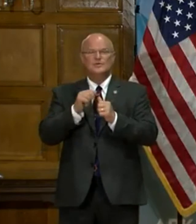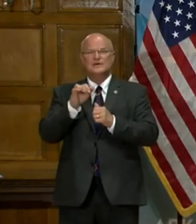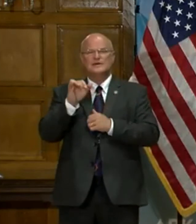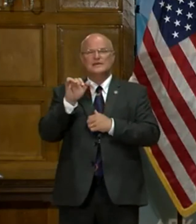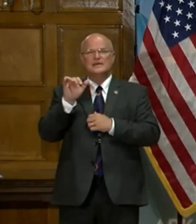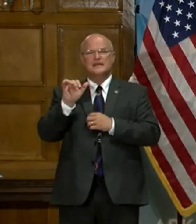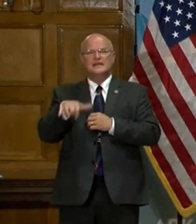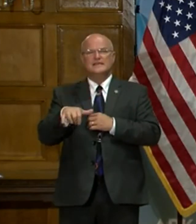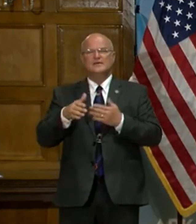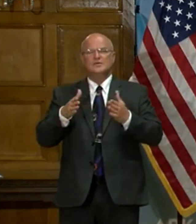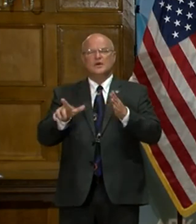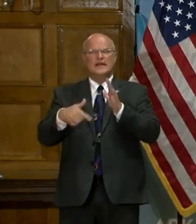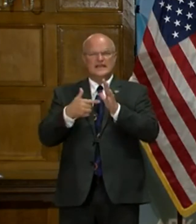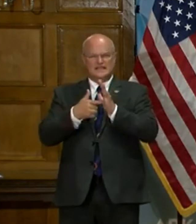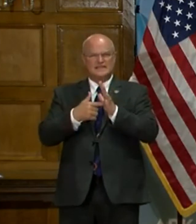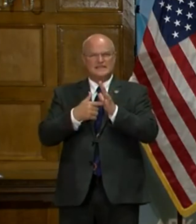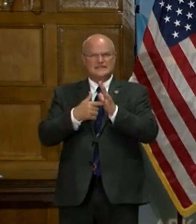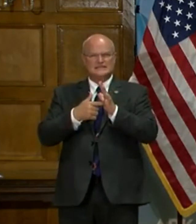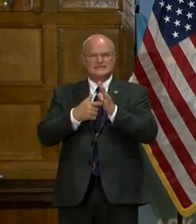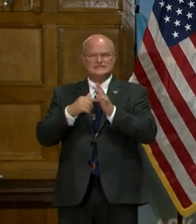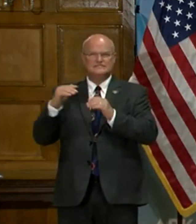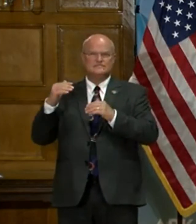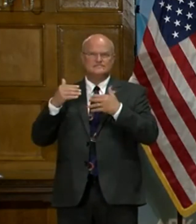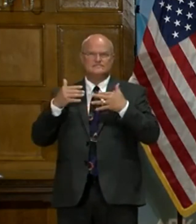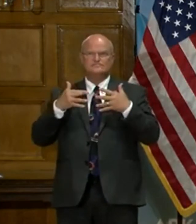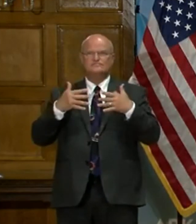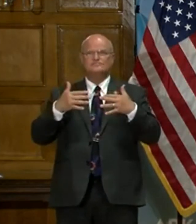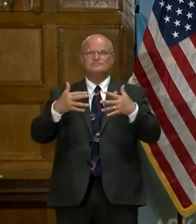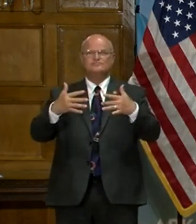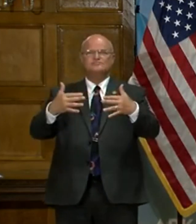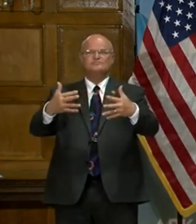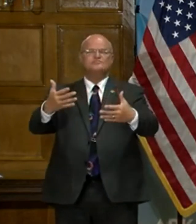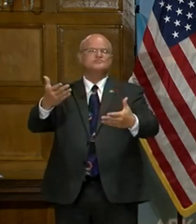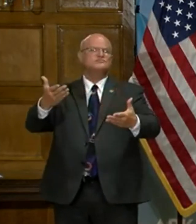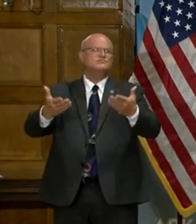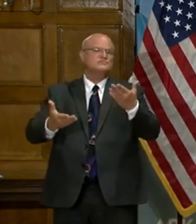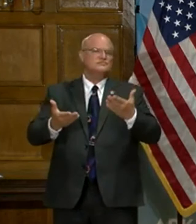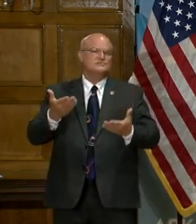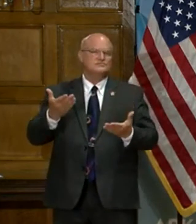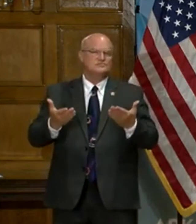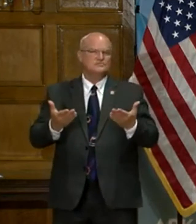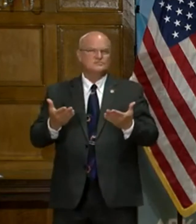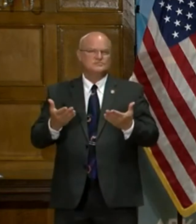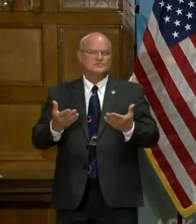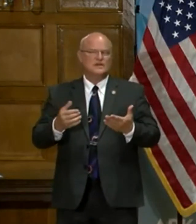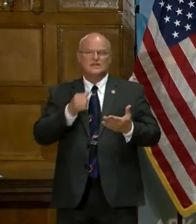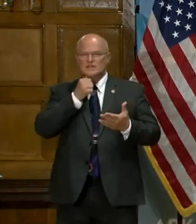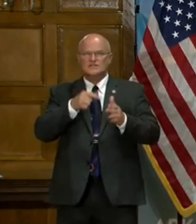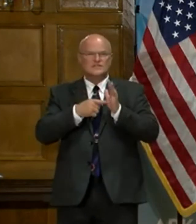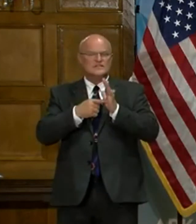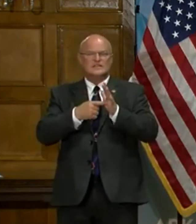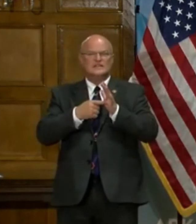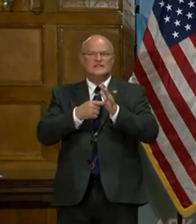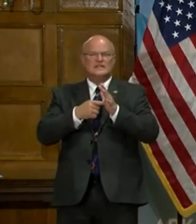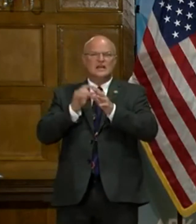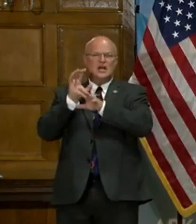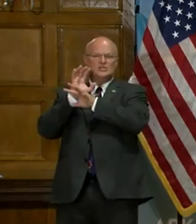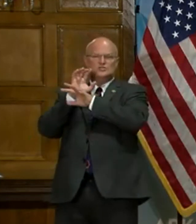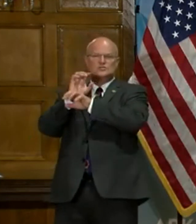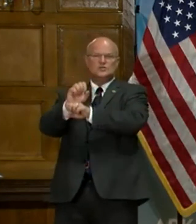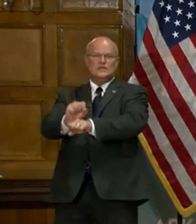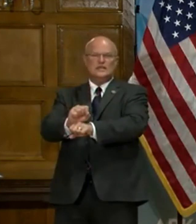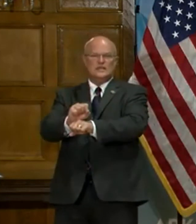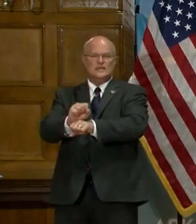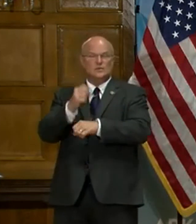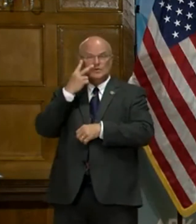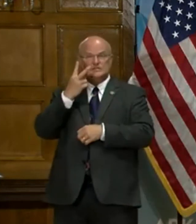the way that this is going, it very well could be, I don't think it reflects a trend. We'll see